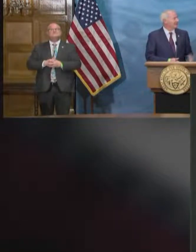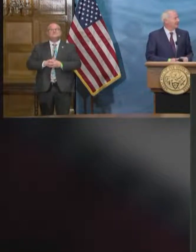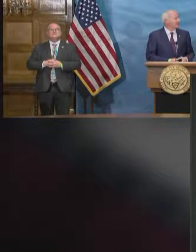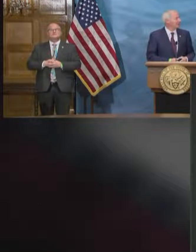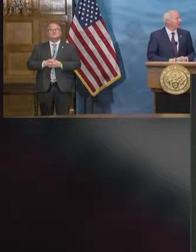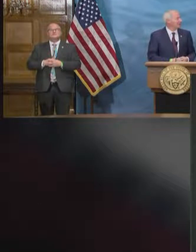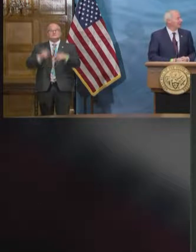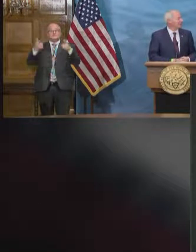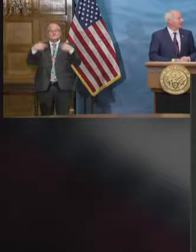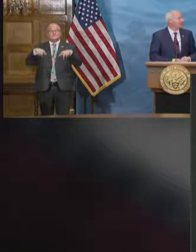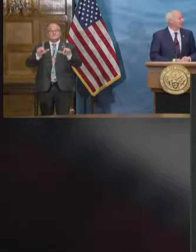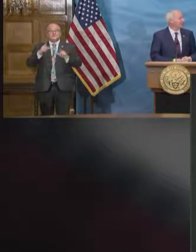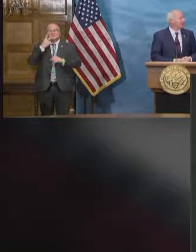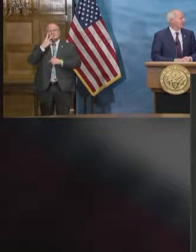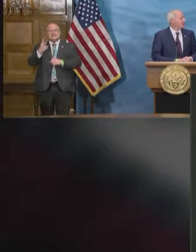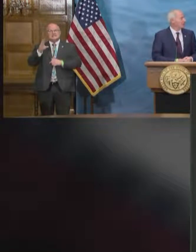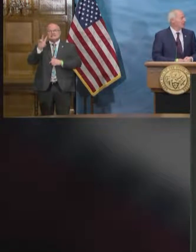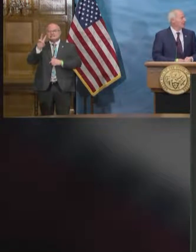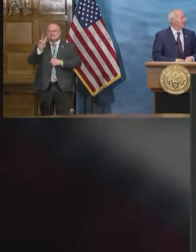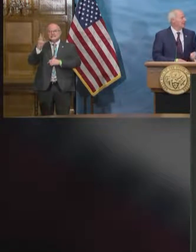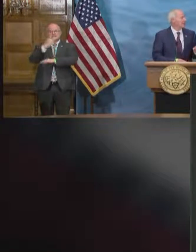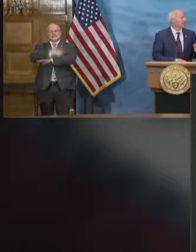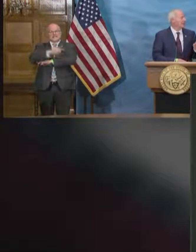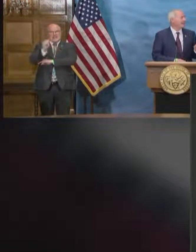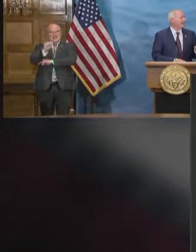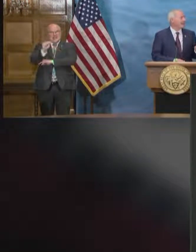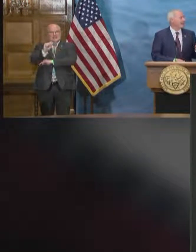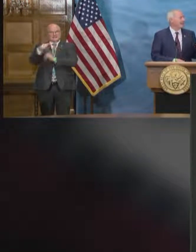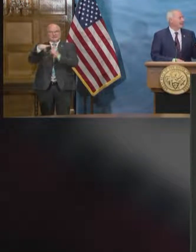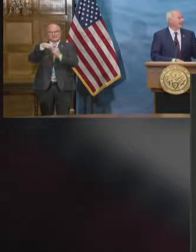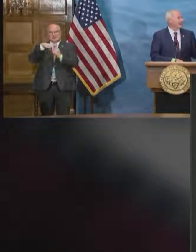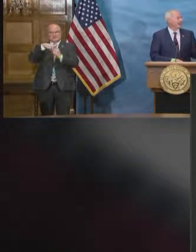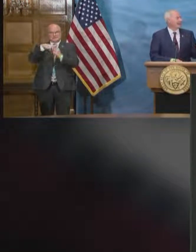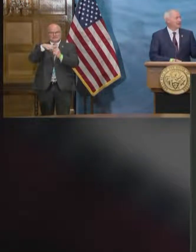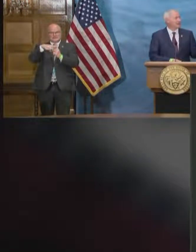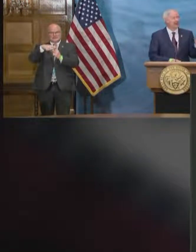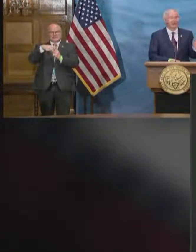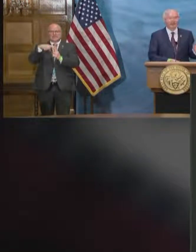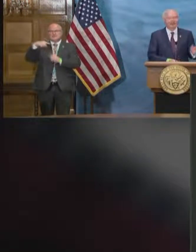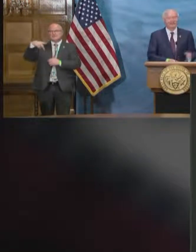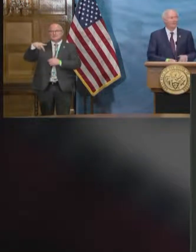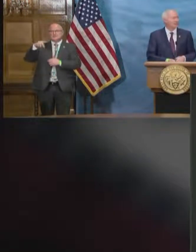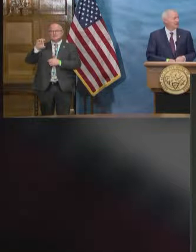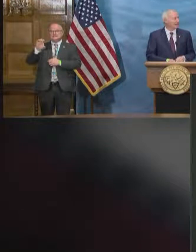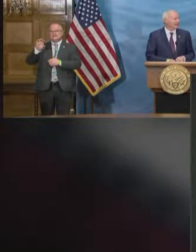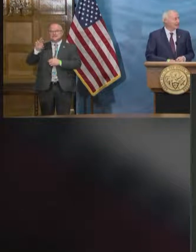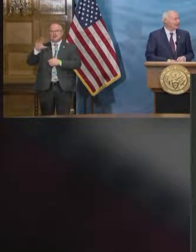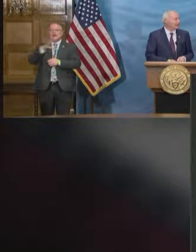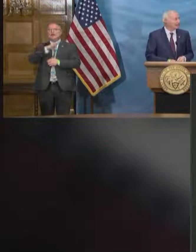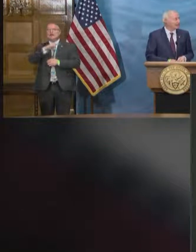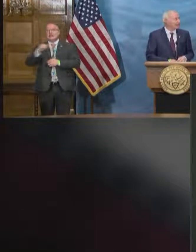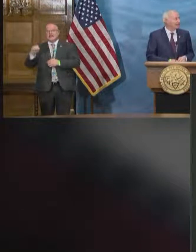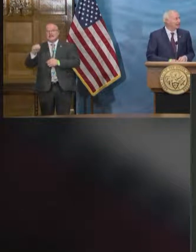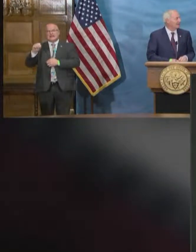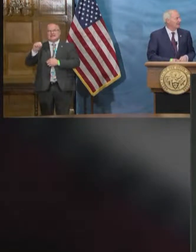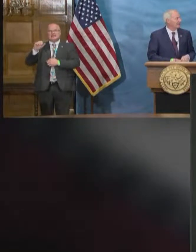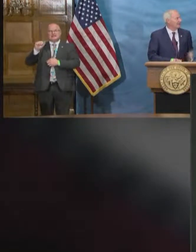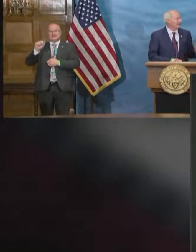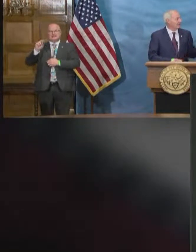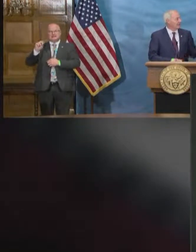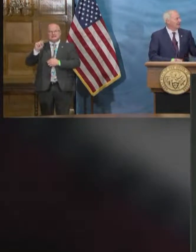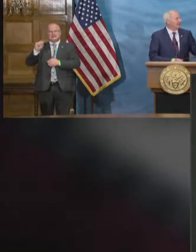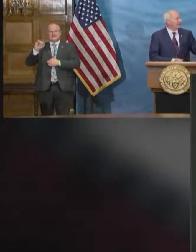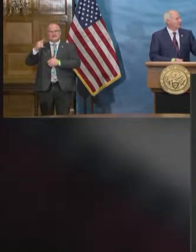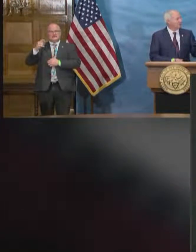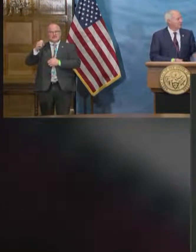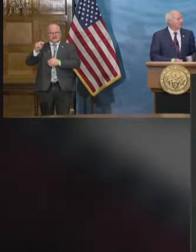next one, you can see the 7-day rolling average of positivity, and this is PCR and antigen tests in Arkansas from